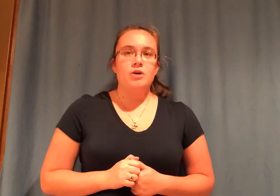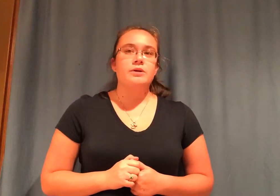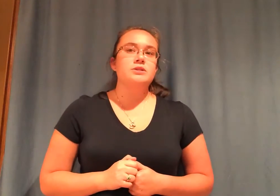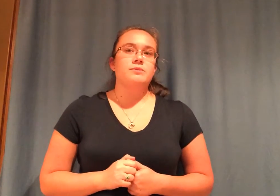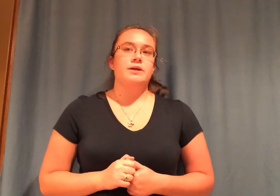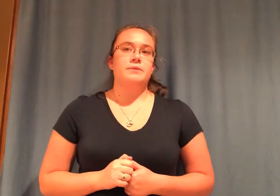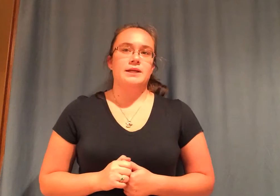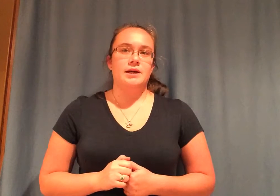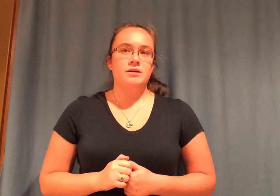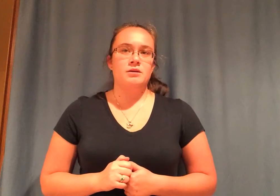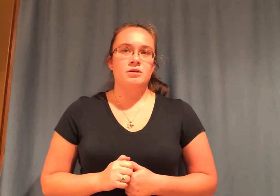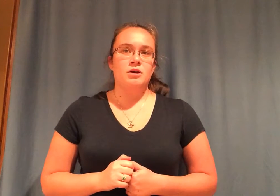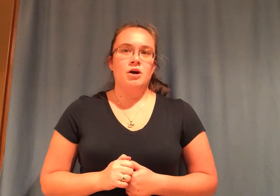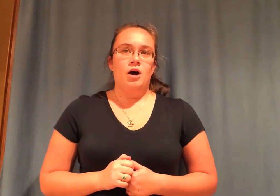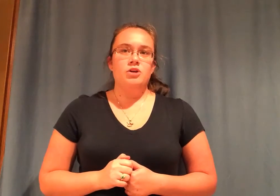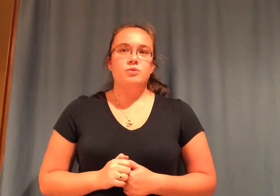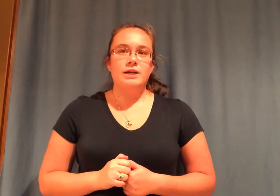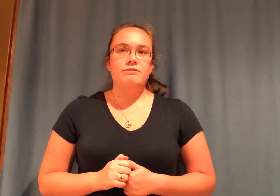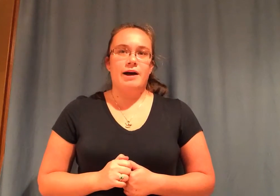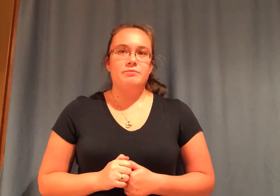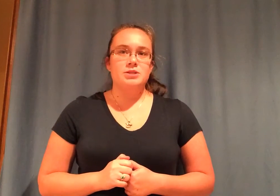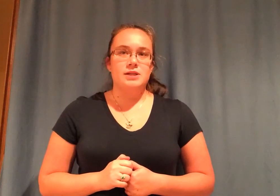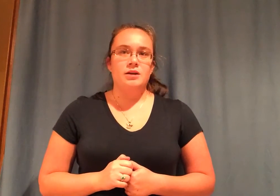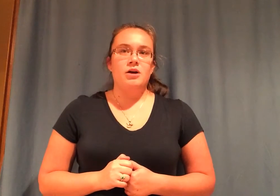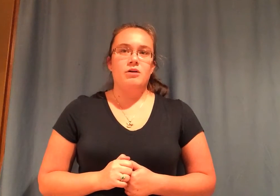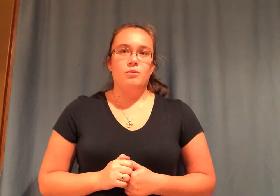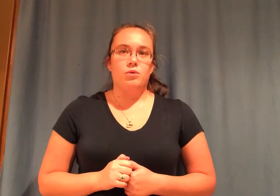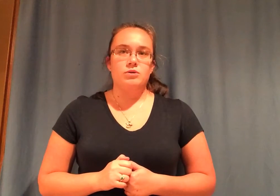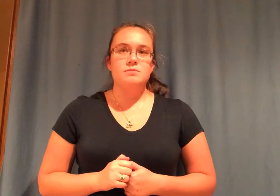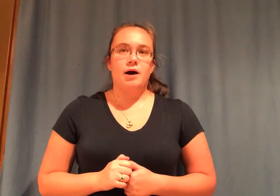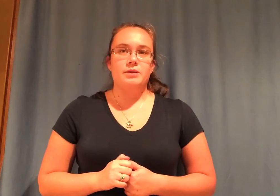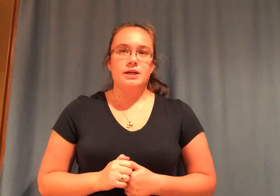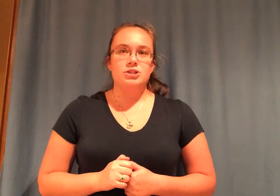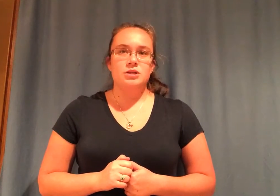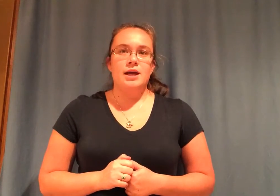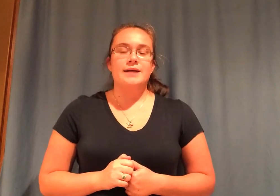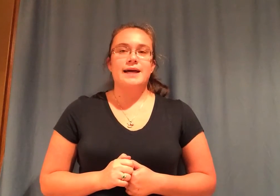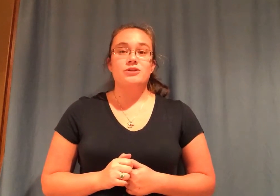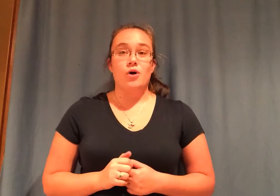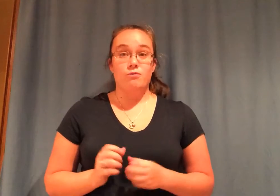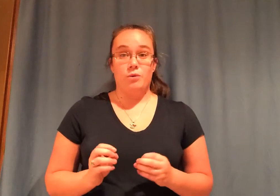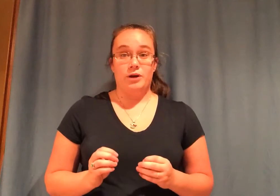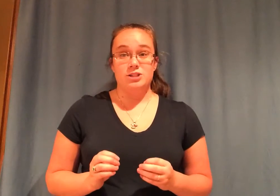According to Wikipedia, 25% of the world's population has had no formal